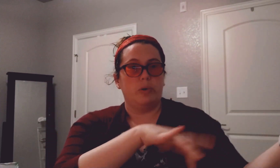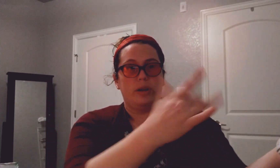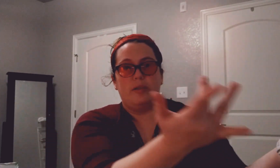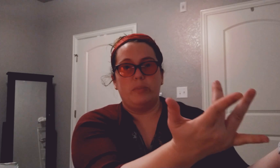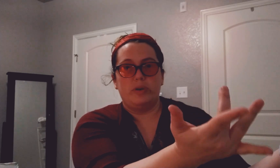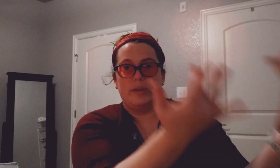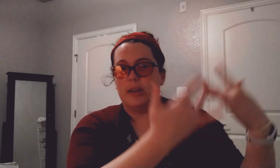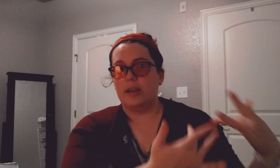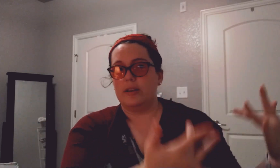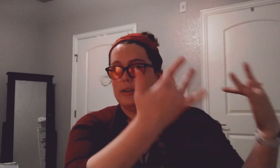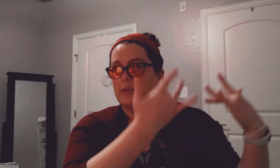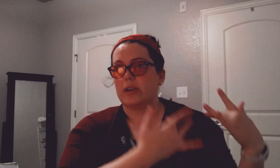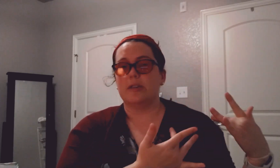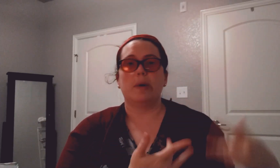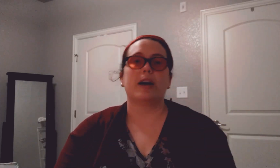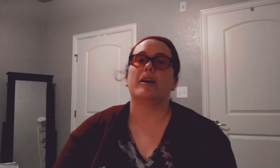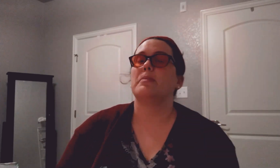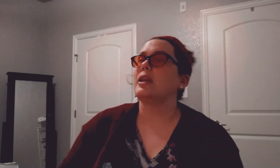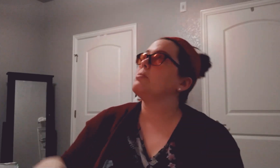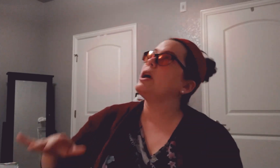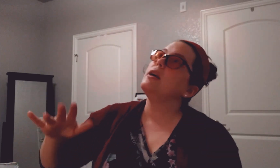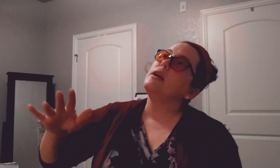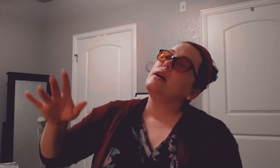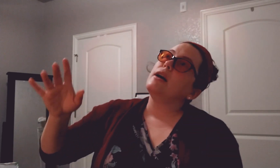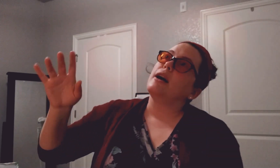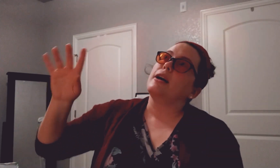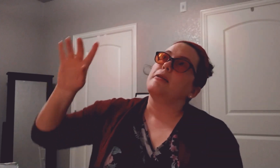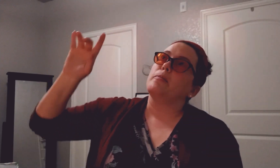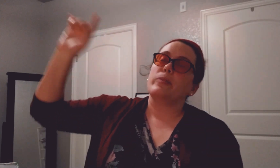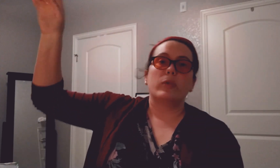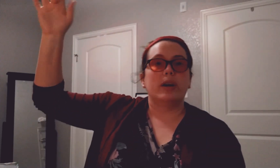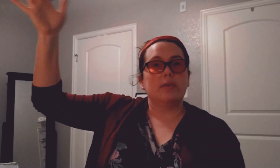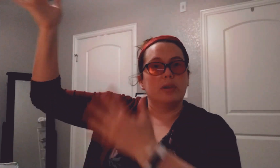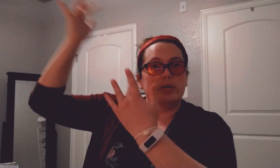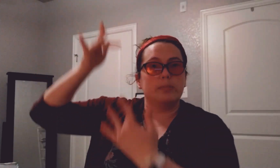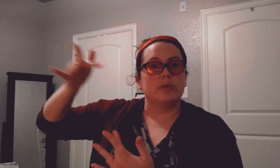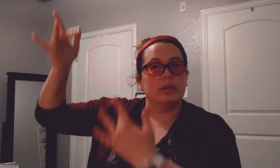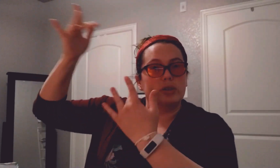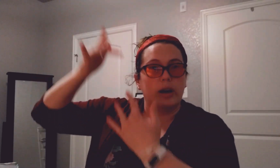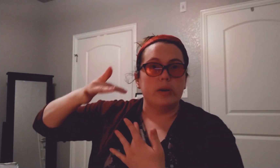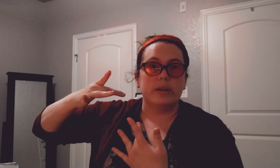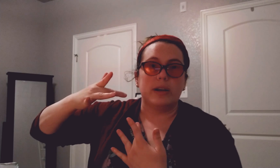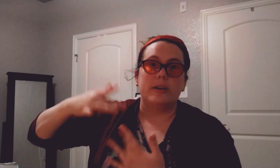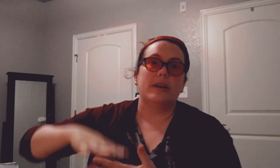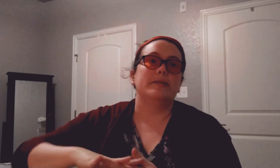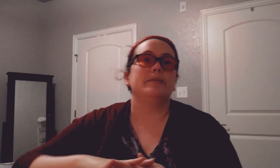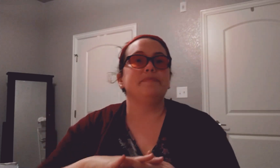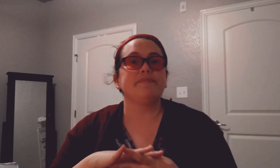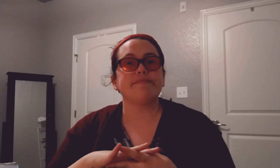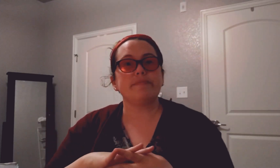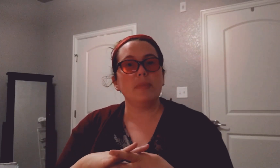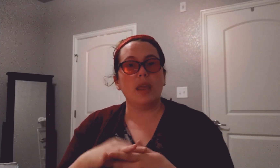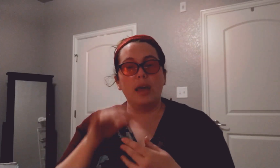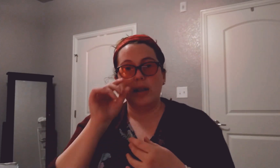can have mercy that is directed back at me, but we have the Lord's mercy showering down on us. And then